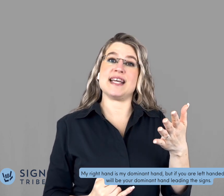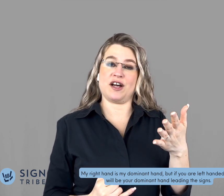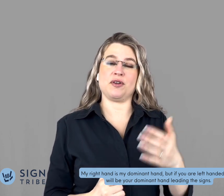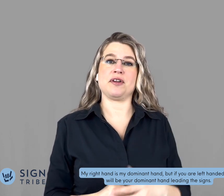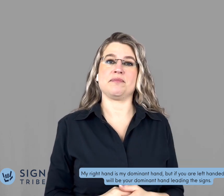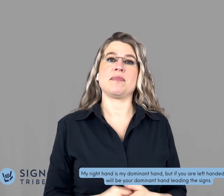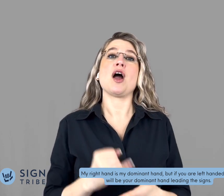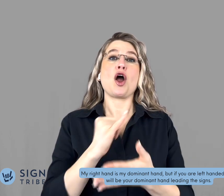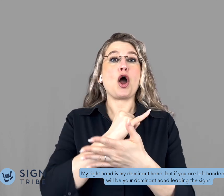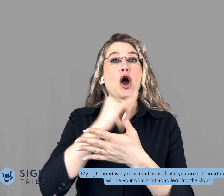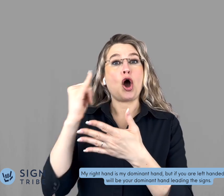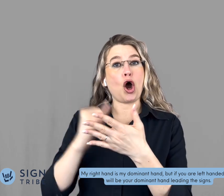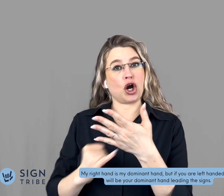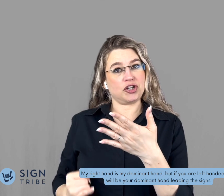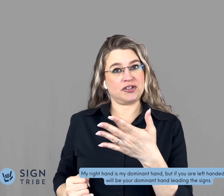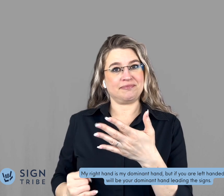down. Art.